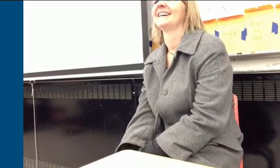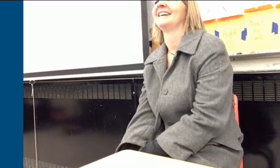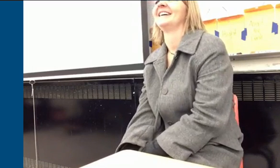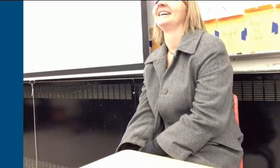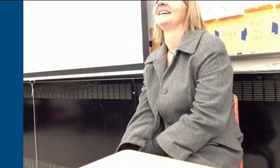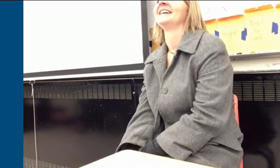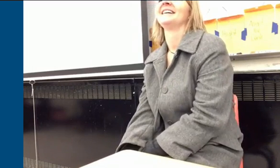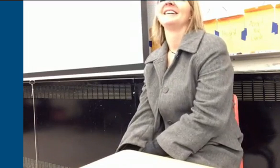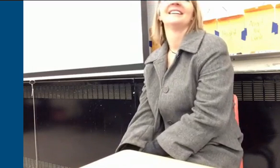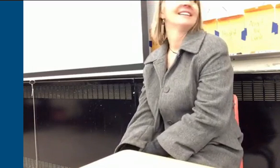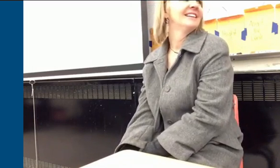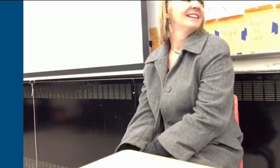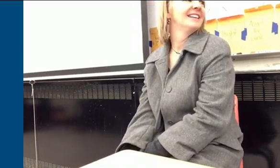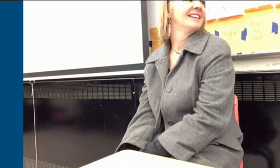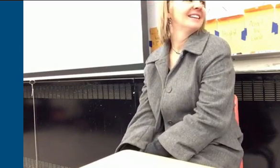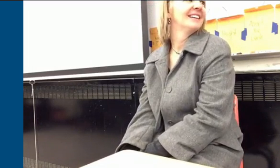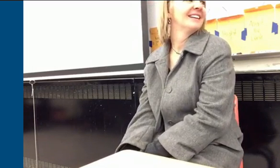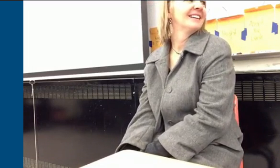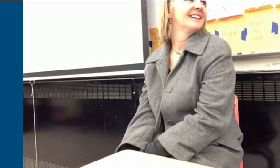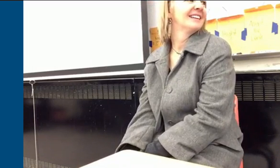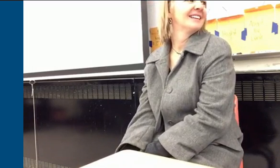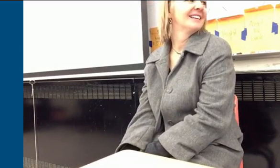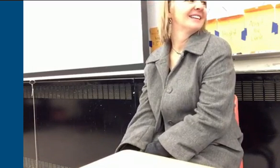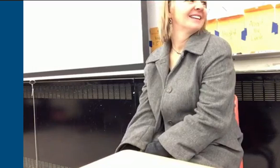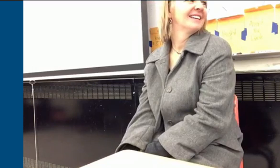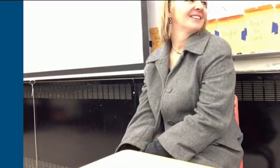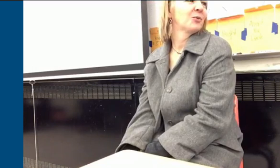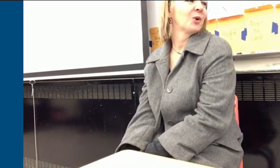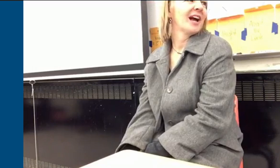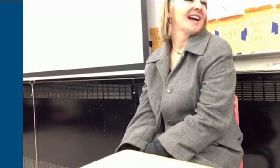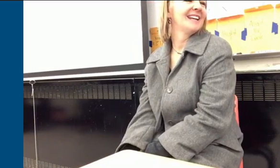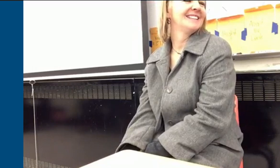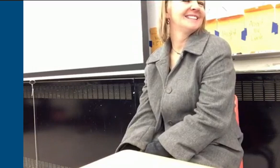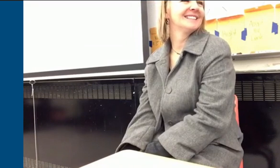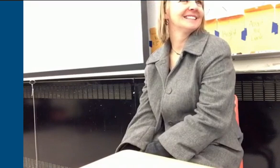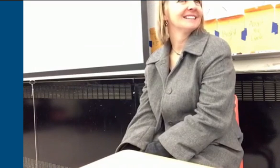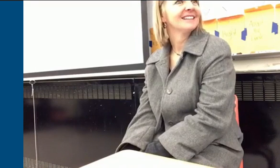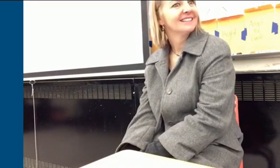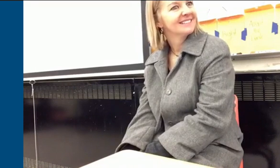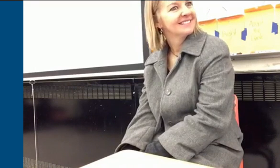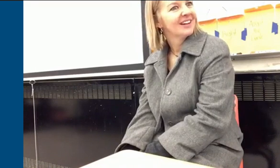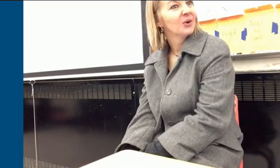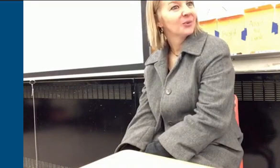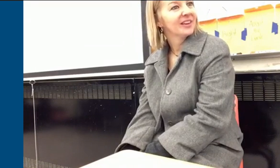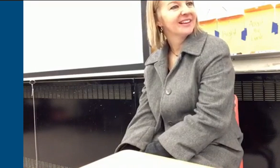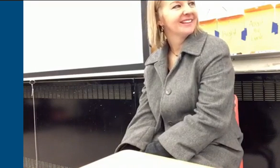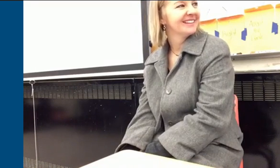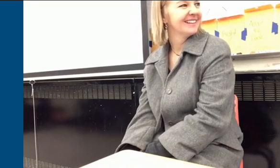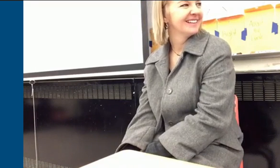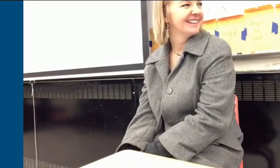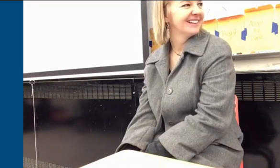Huh? Does it have to have a roof? Yeah, well, I mean, you can make it convertible, I guess.